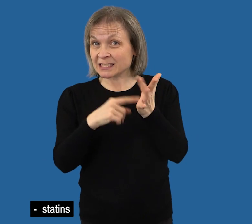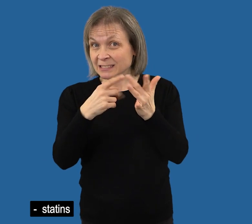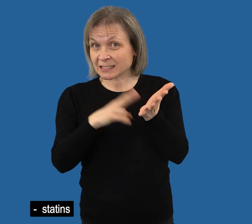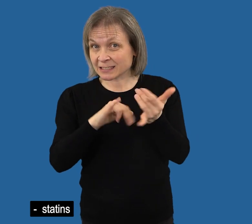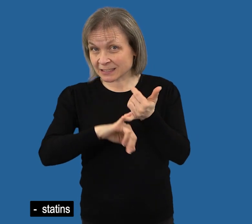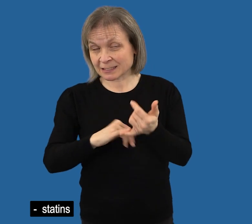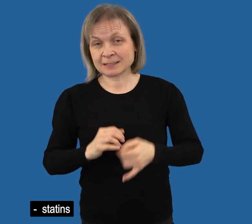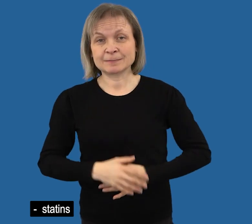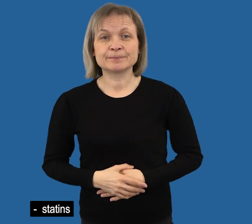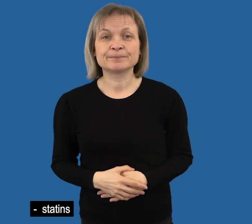statins.